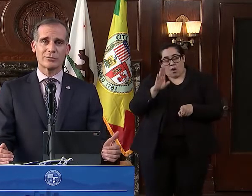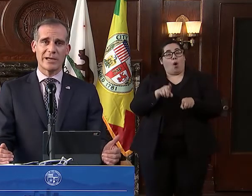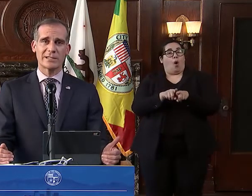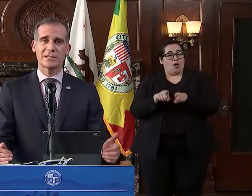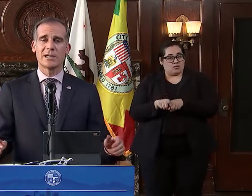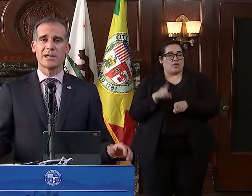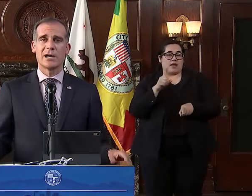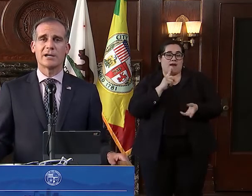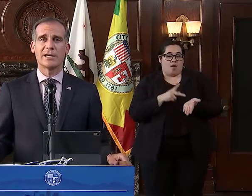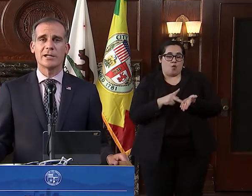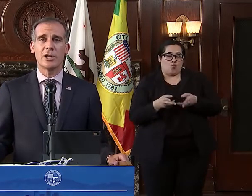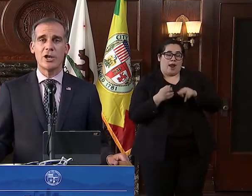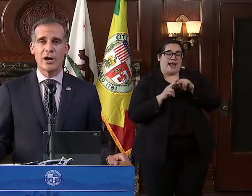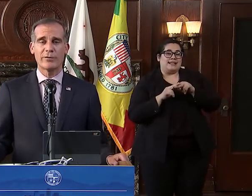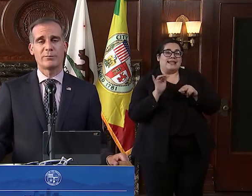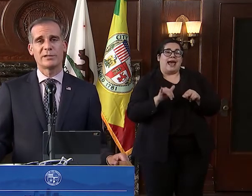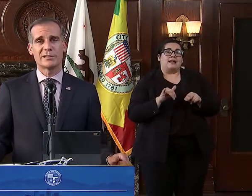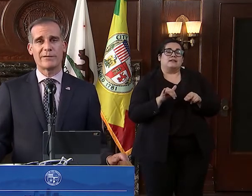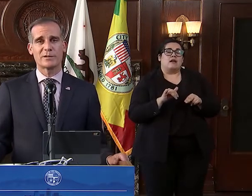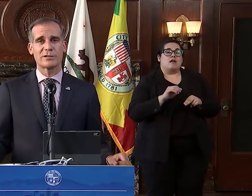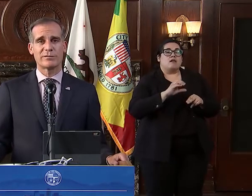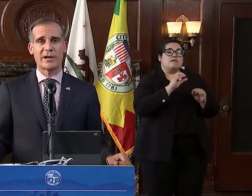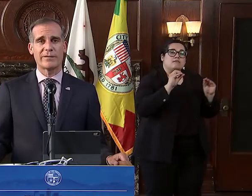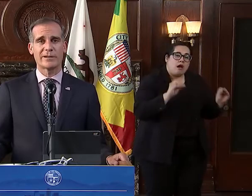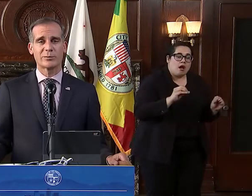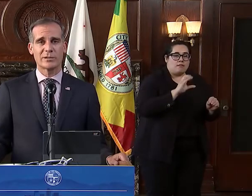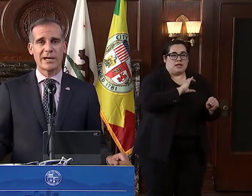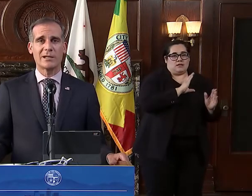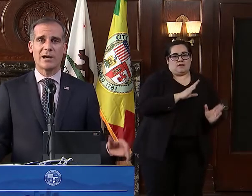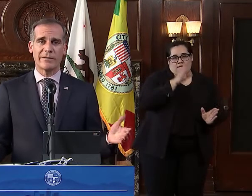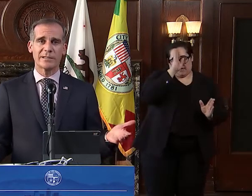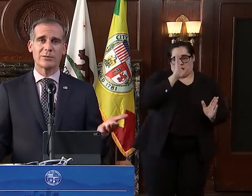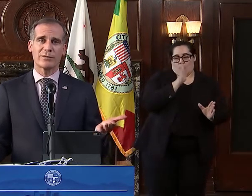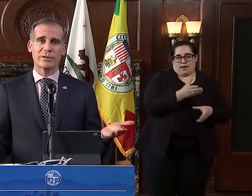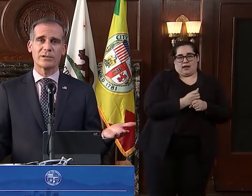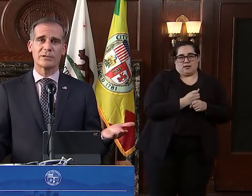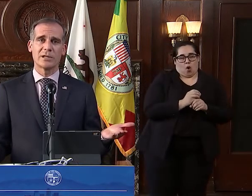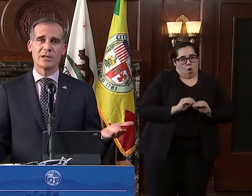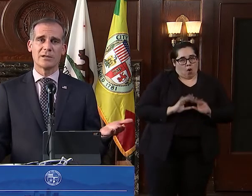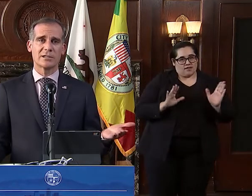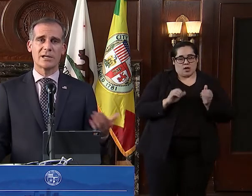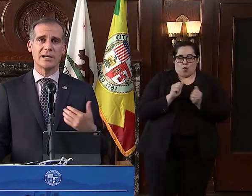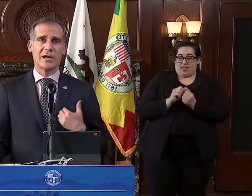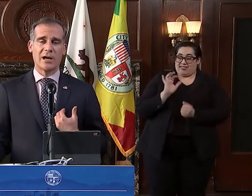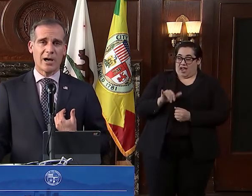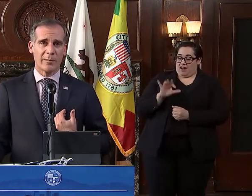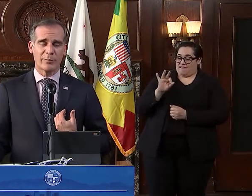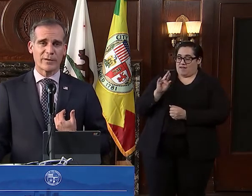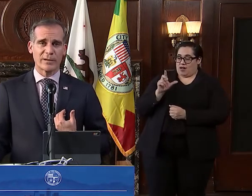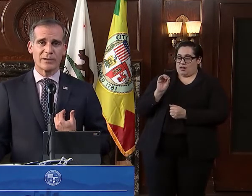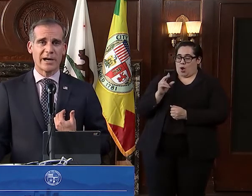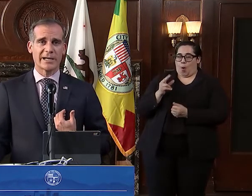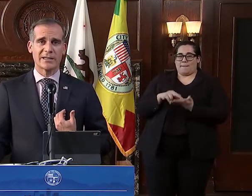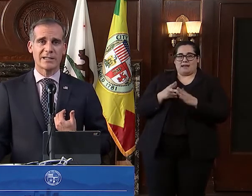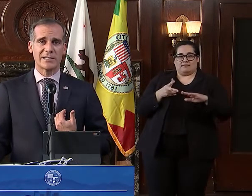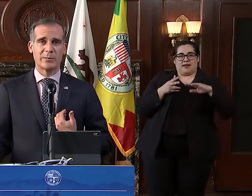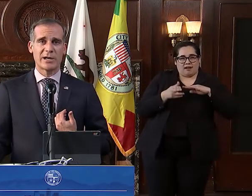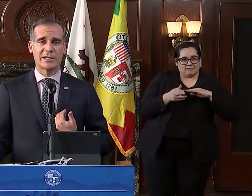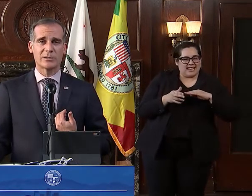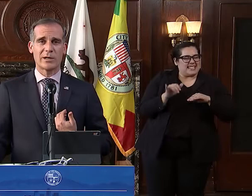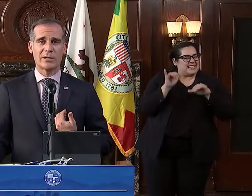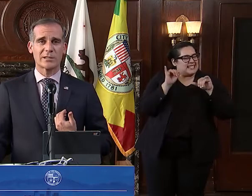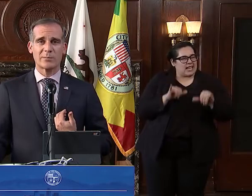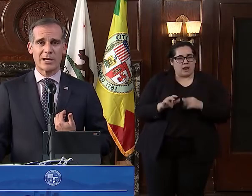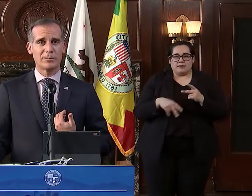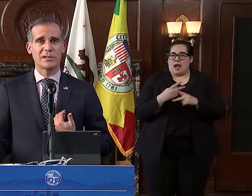also, there's raises that non-police officers and firefighters will get. Obviously with furloughs, there's a cut. I'm furloughed, I get that same